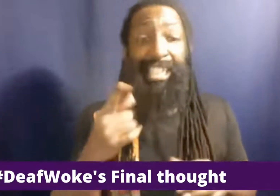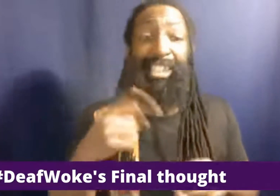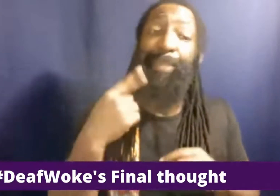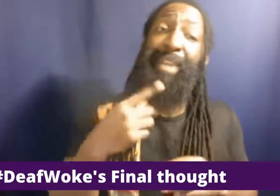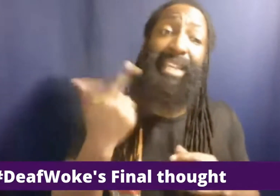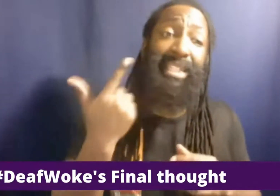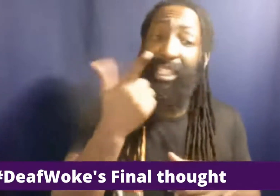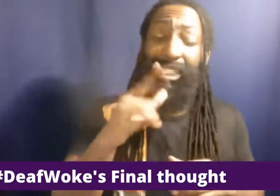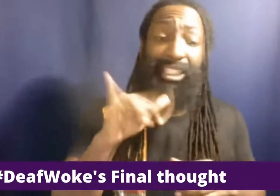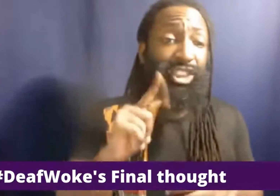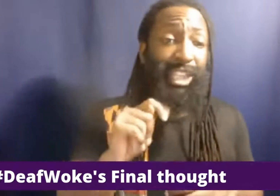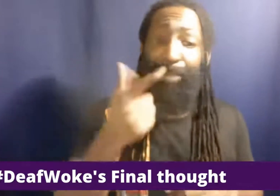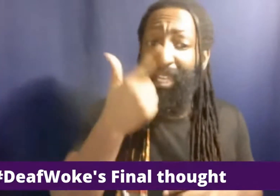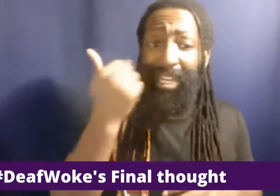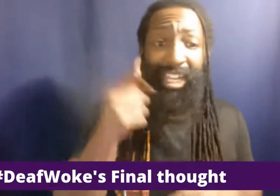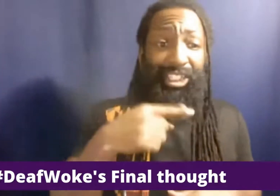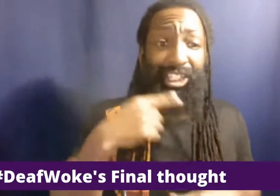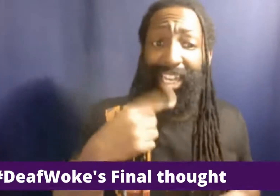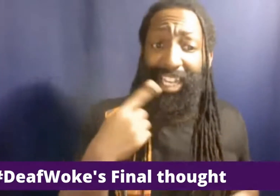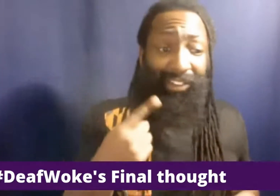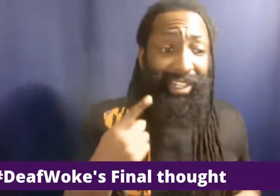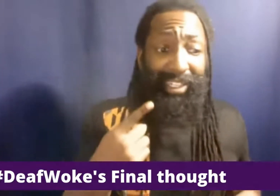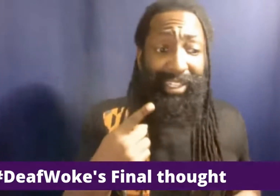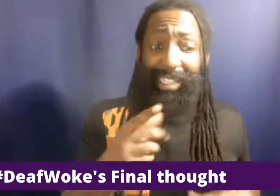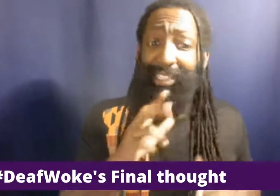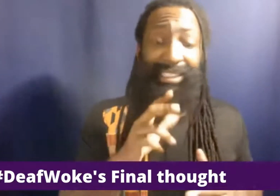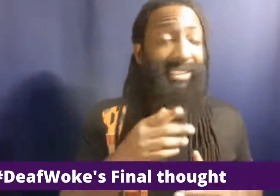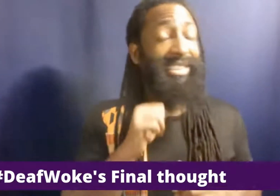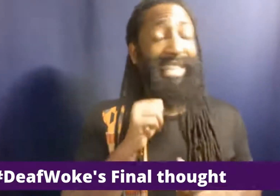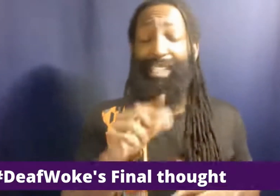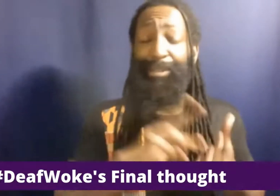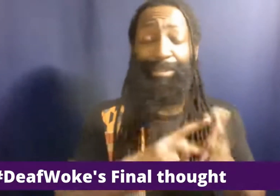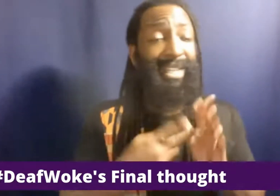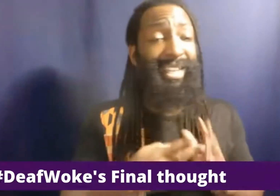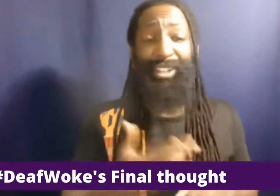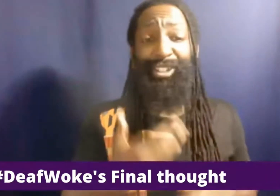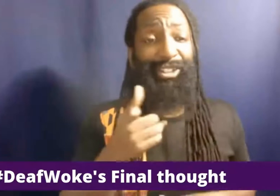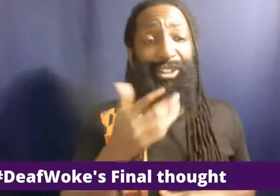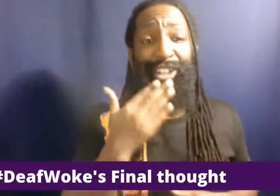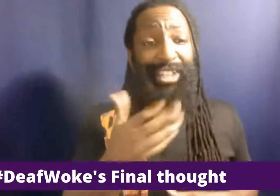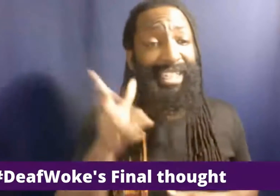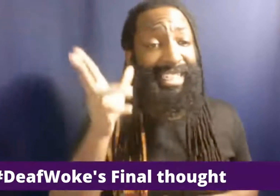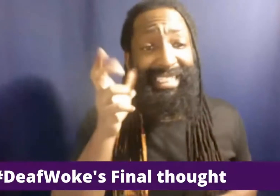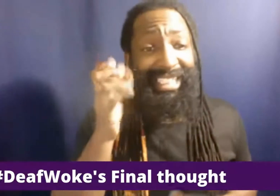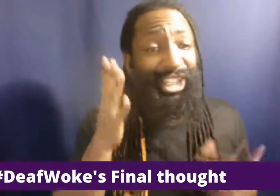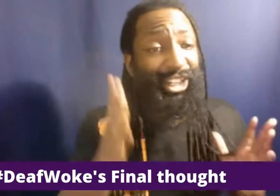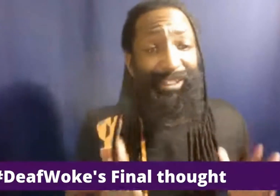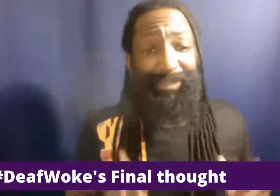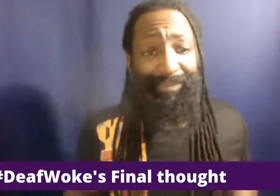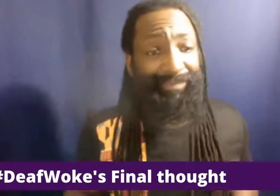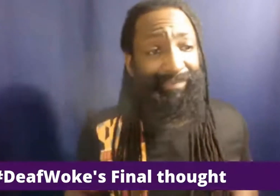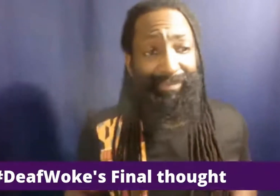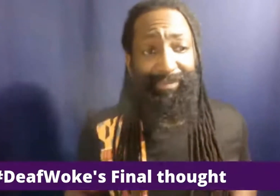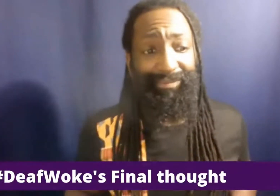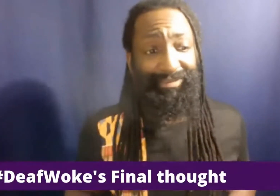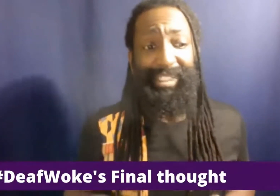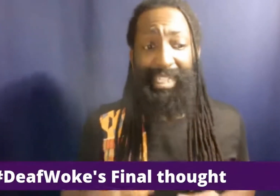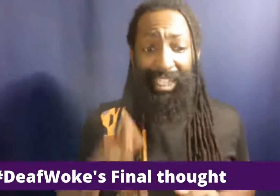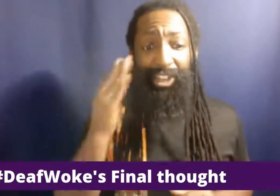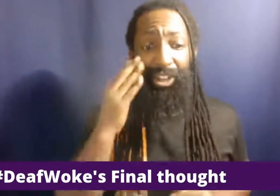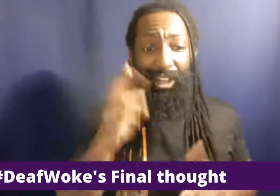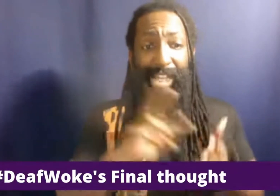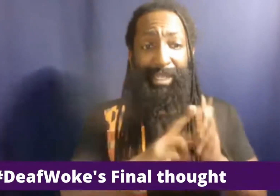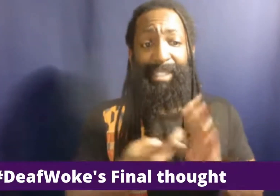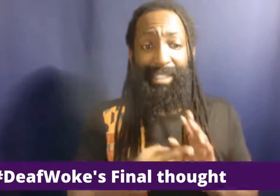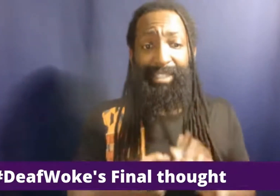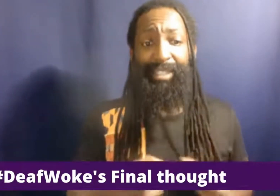listen. Just because you're hearing doesn't mean you're a good listener.